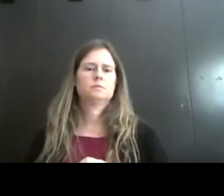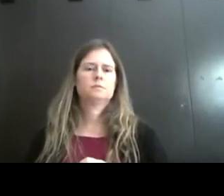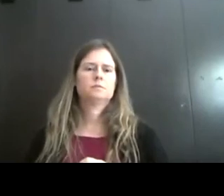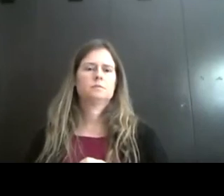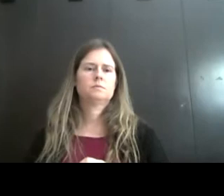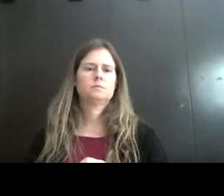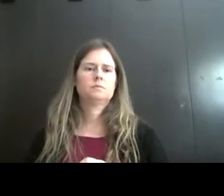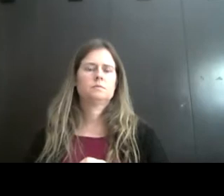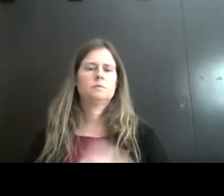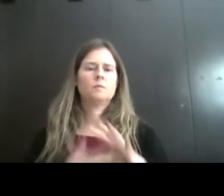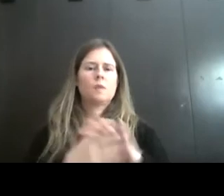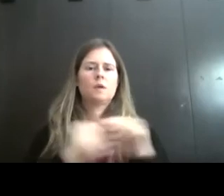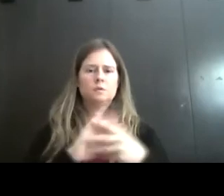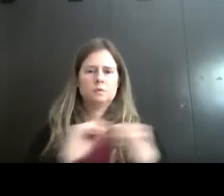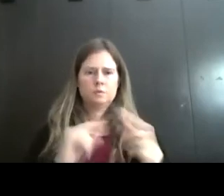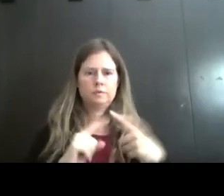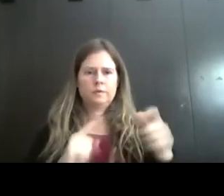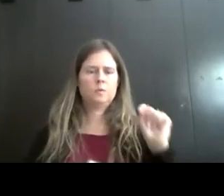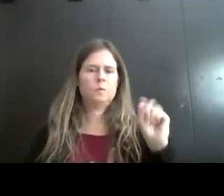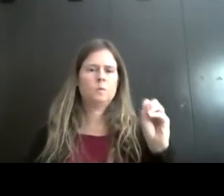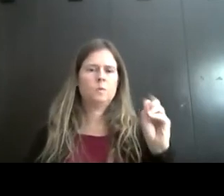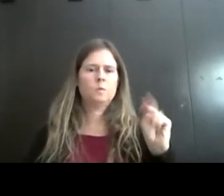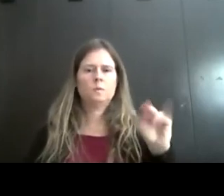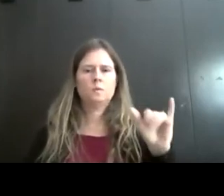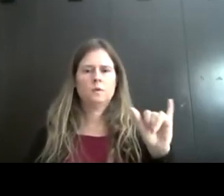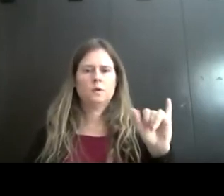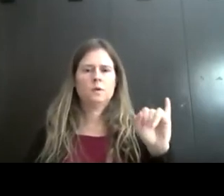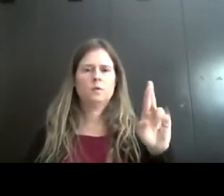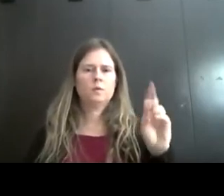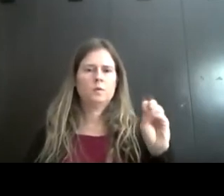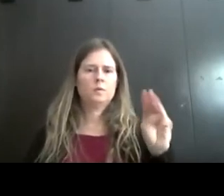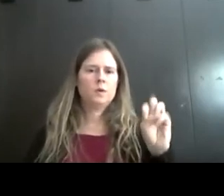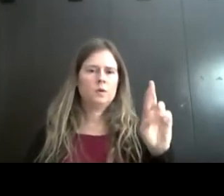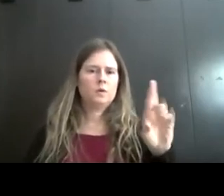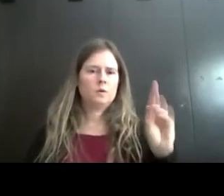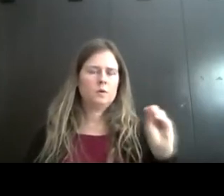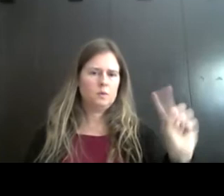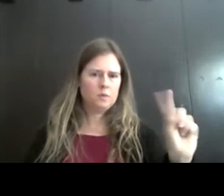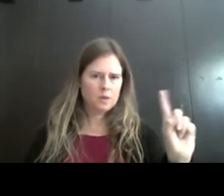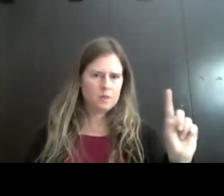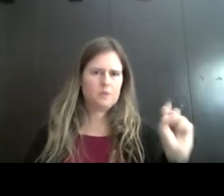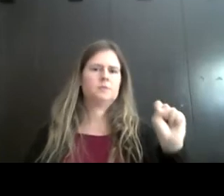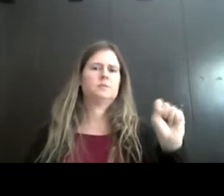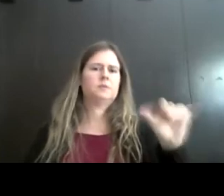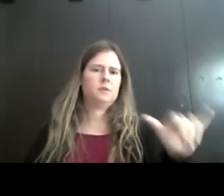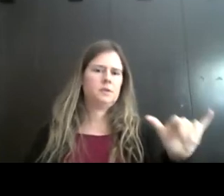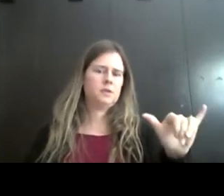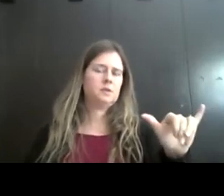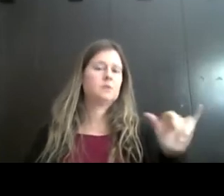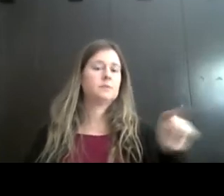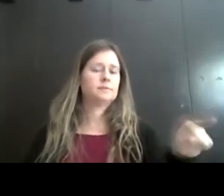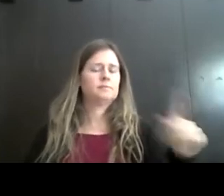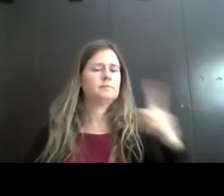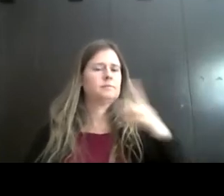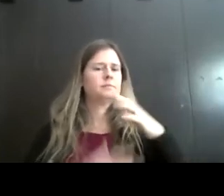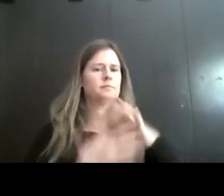Tony Romero, a very respected Chumash elder from Santa Ynez. I've never seen it written down. I just heard Tony tell it dozens